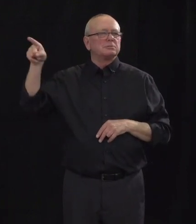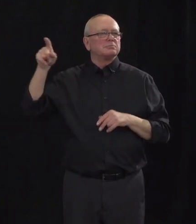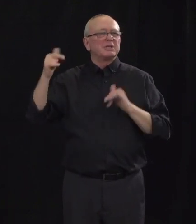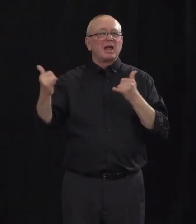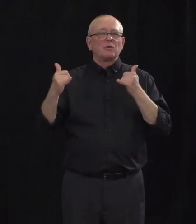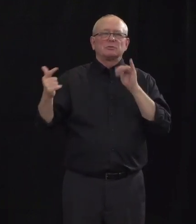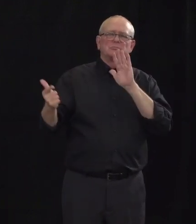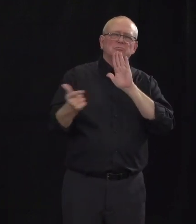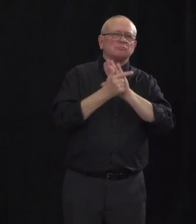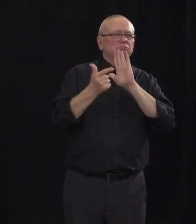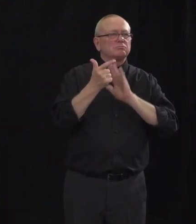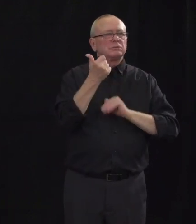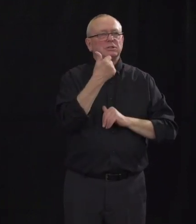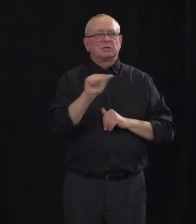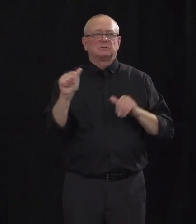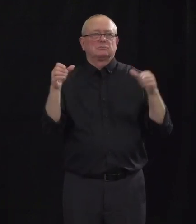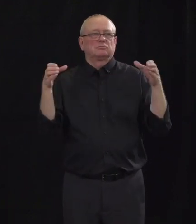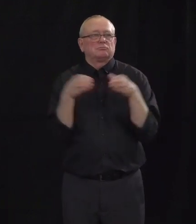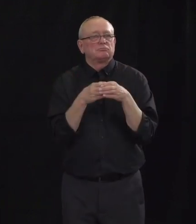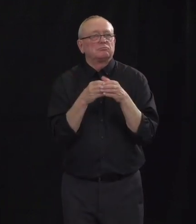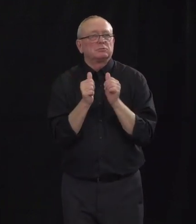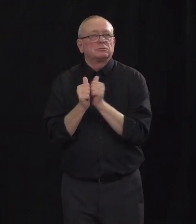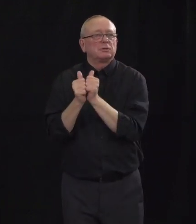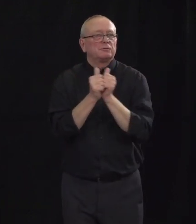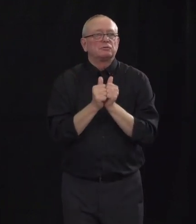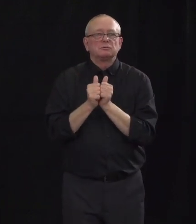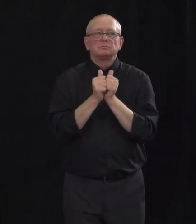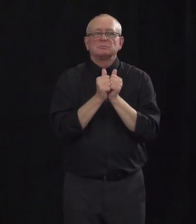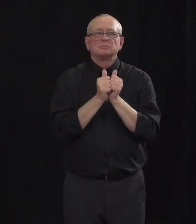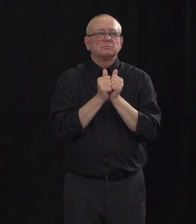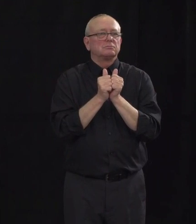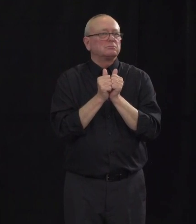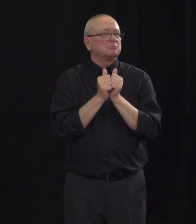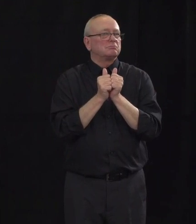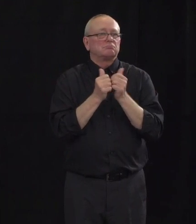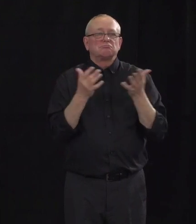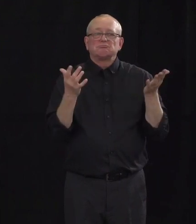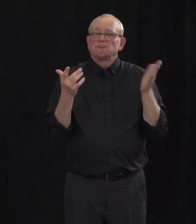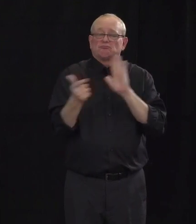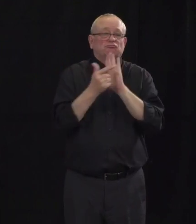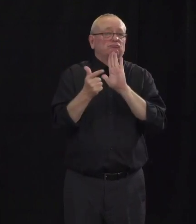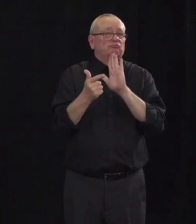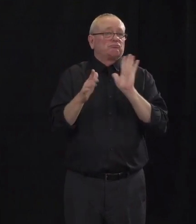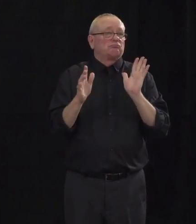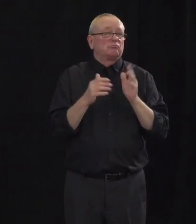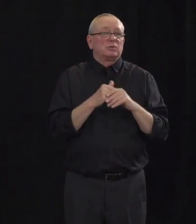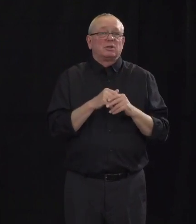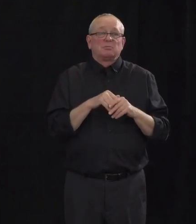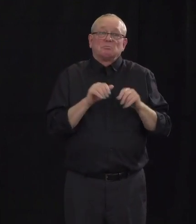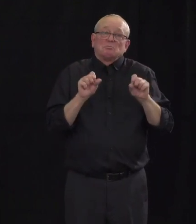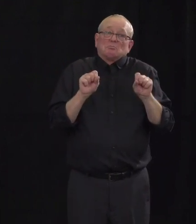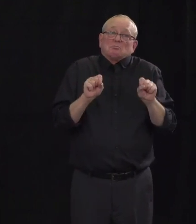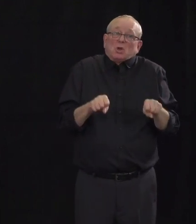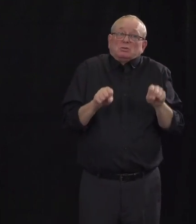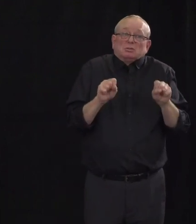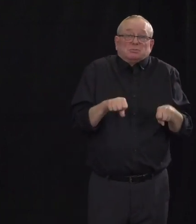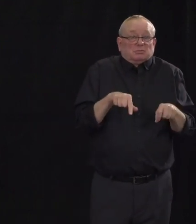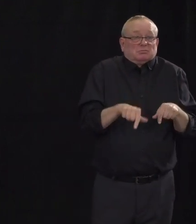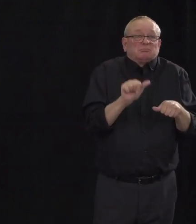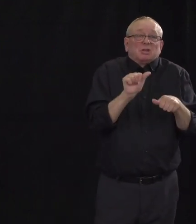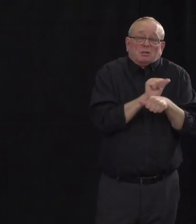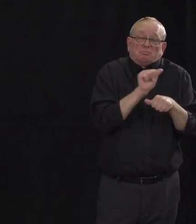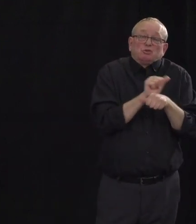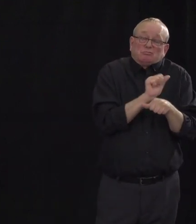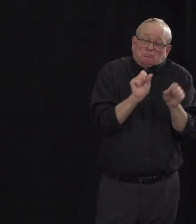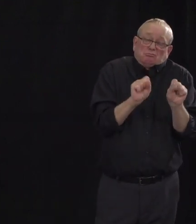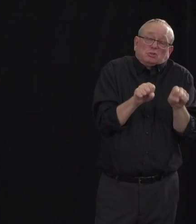together outside the home. And there would be potentially some of those considerations, again, depending on